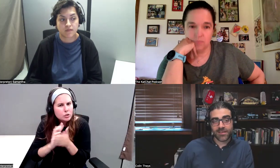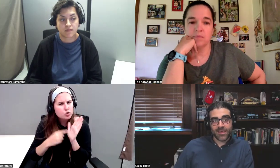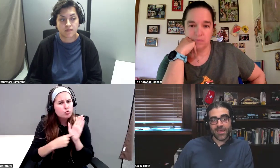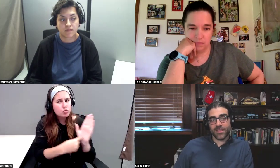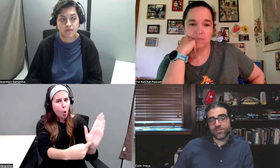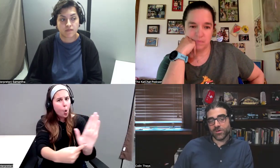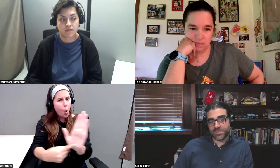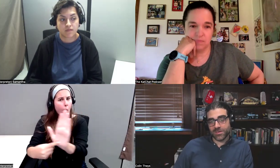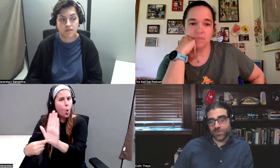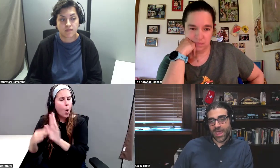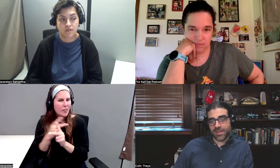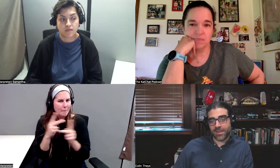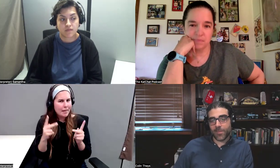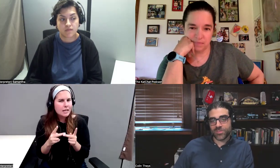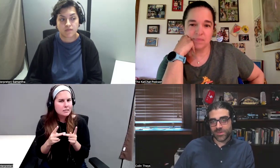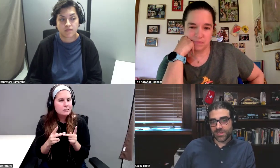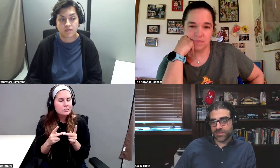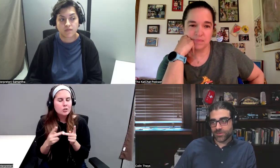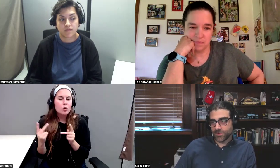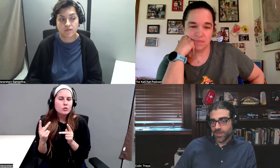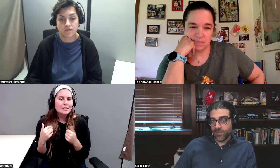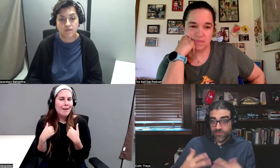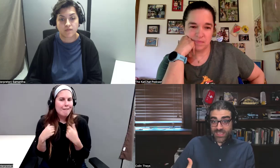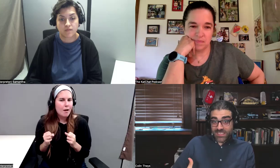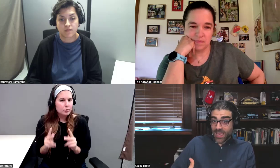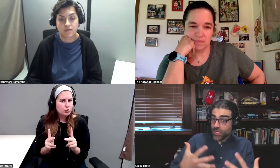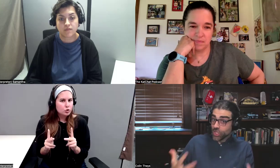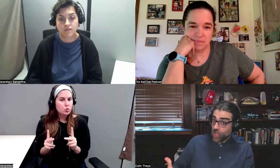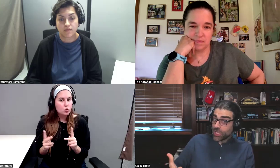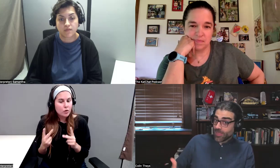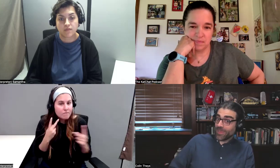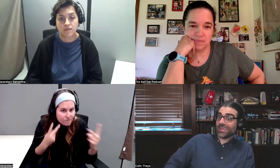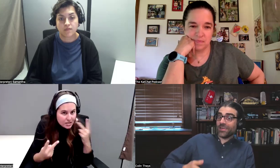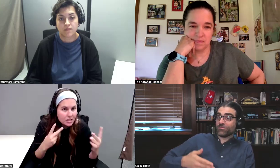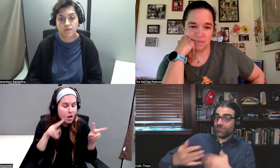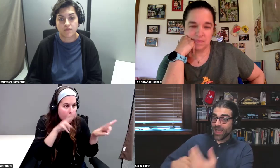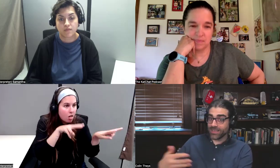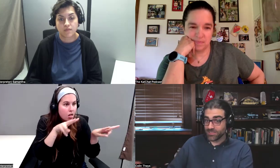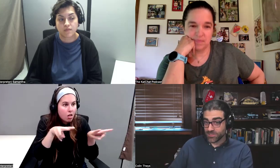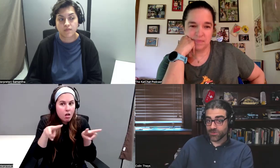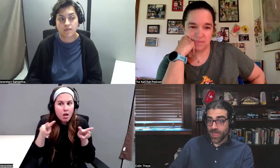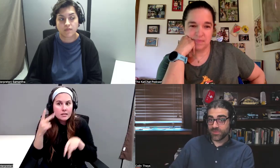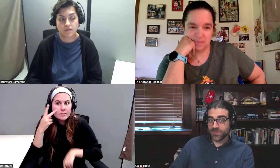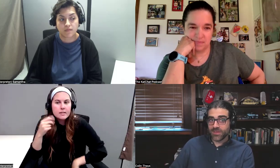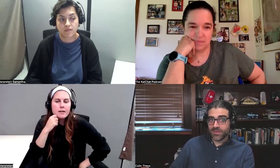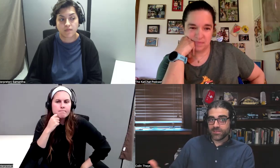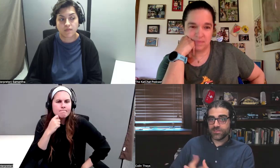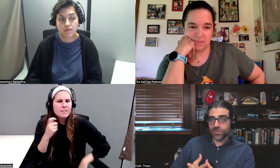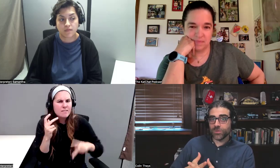place. And so we had an opportunity to visit and look and then kind of revise the